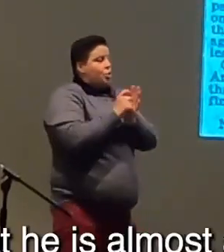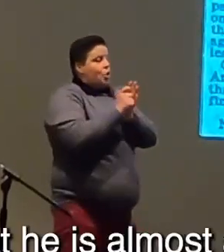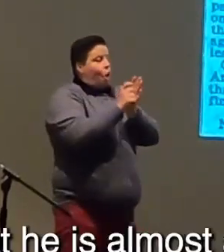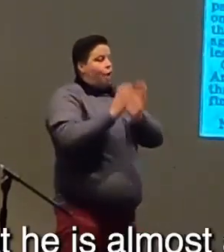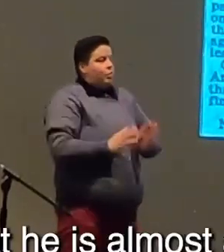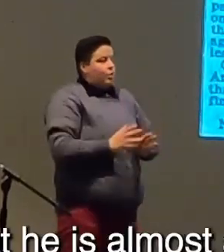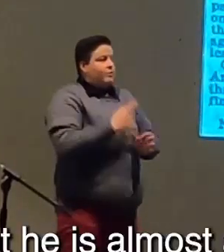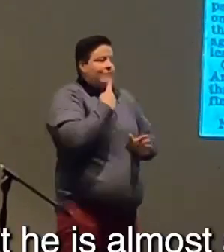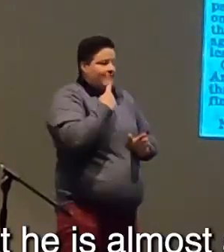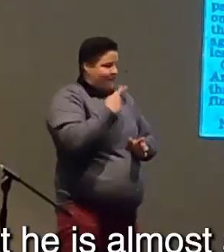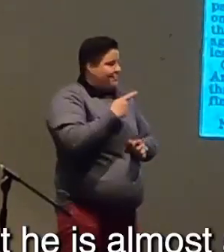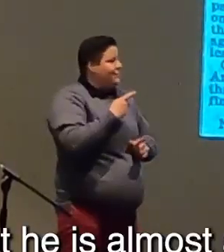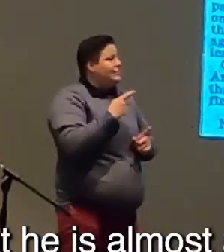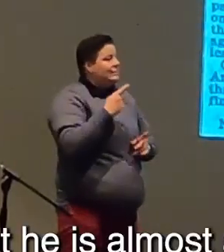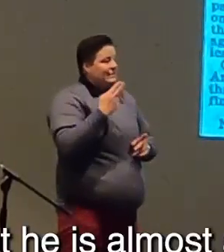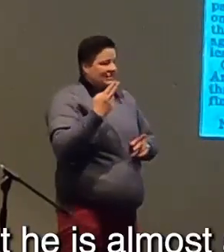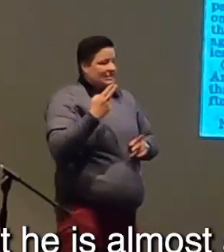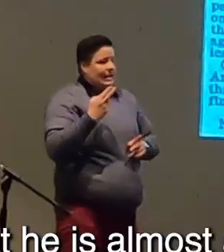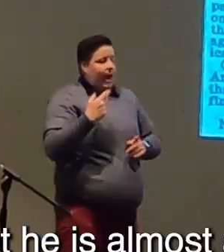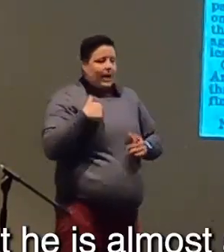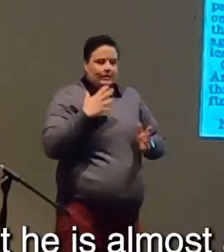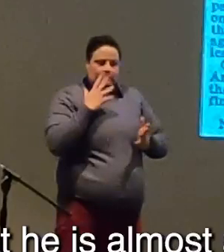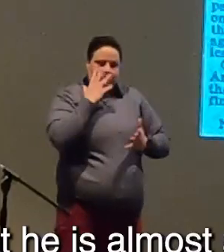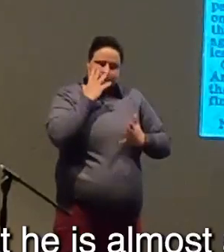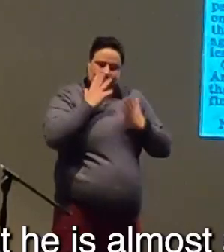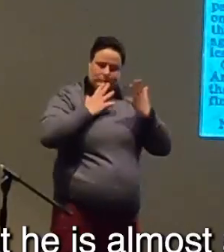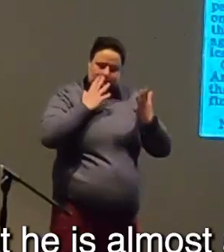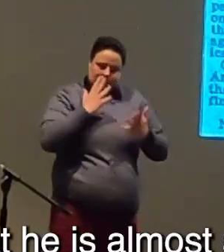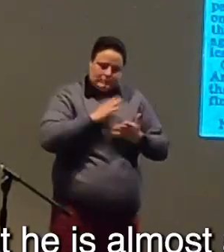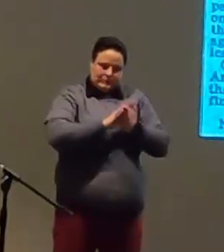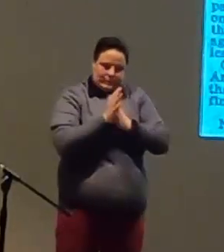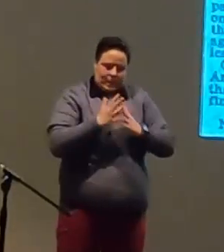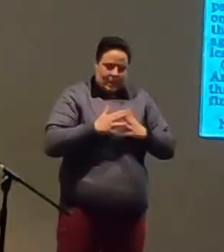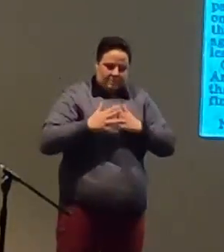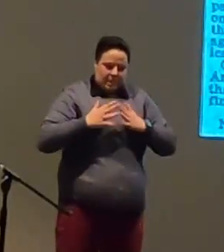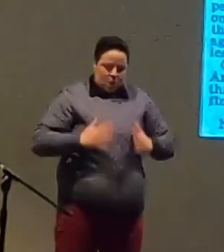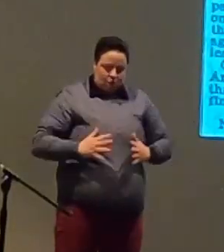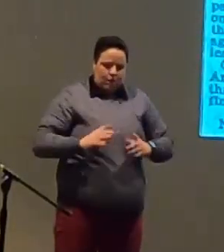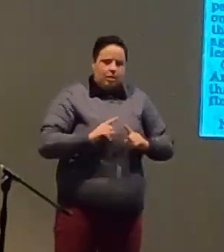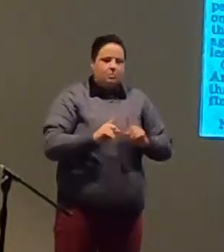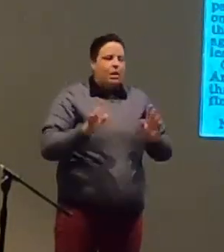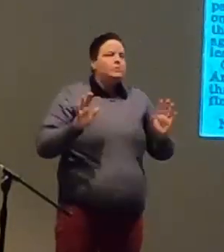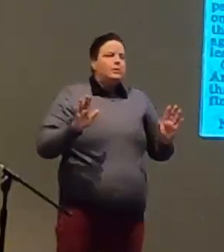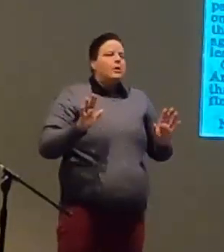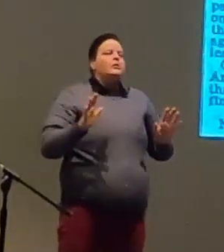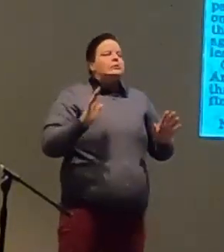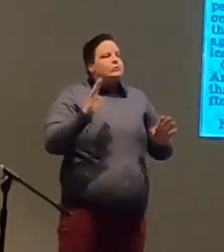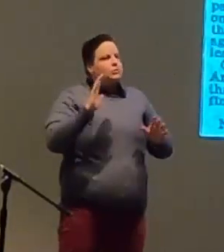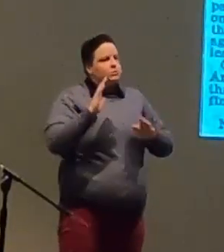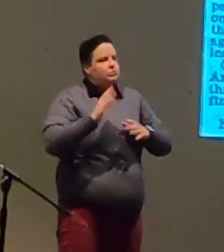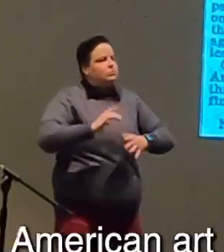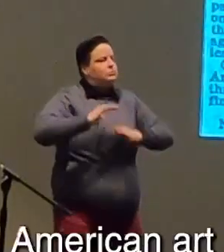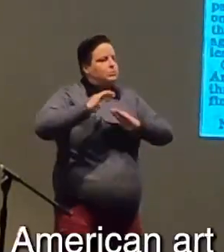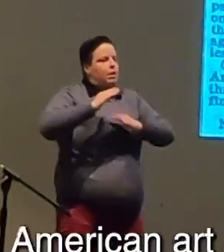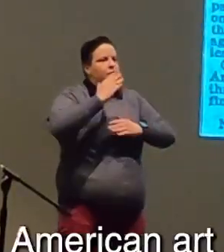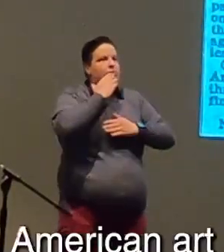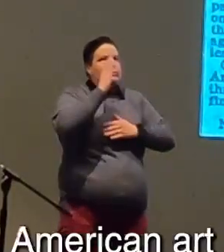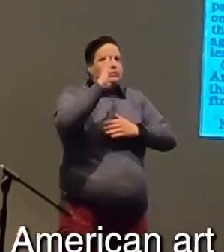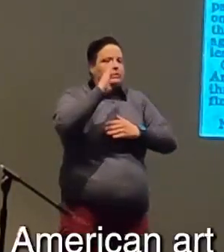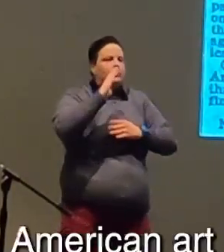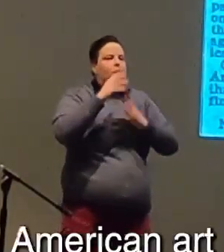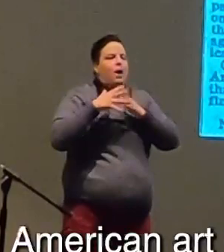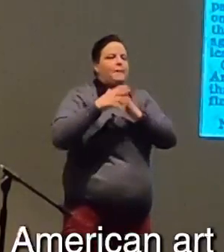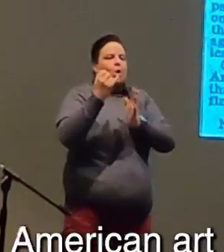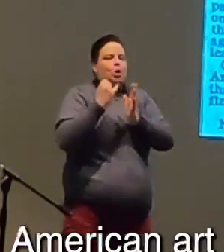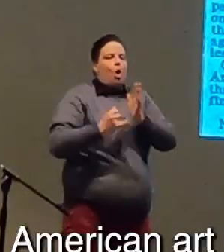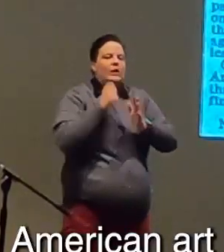that he is almost ashamed to be an American, but let us take heed, for thank heavens, American art is